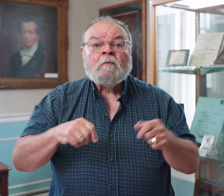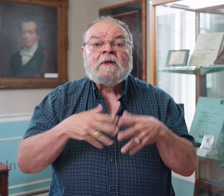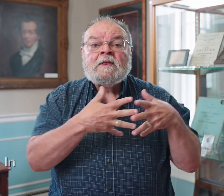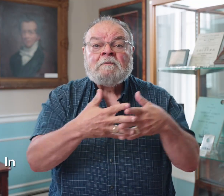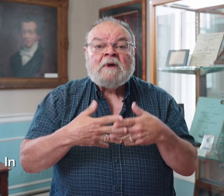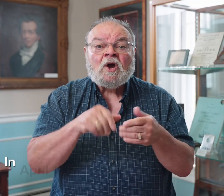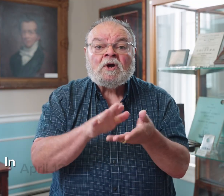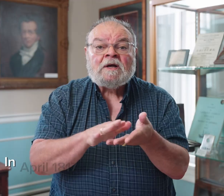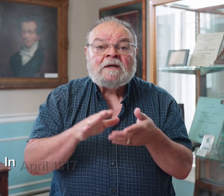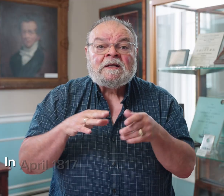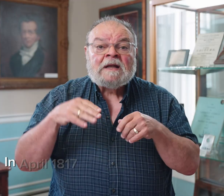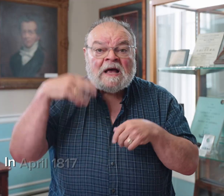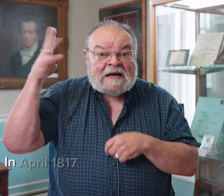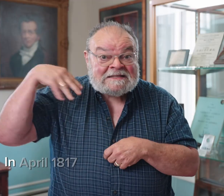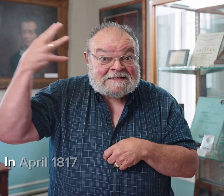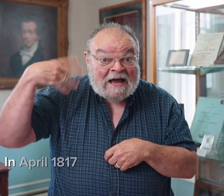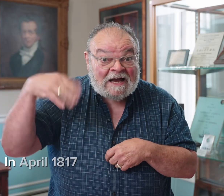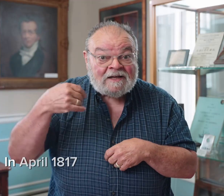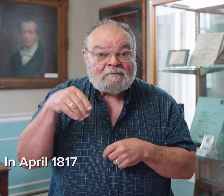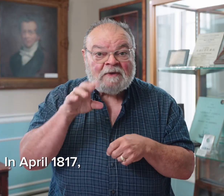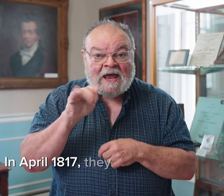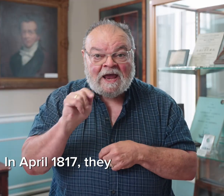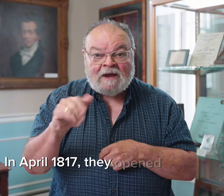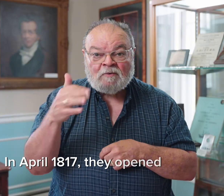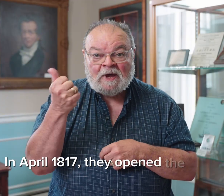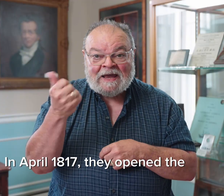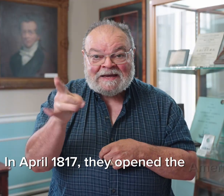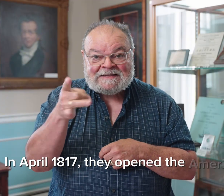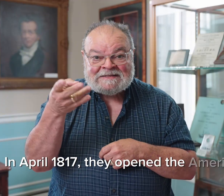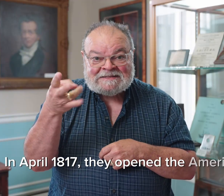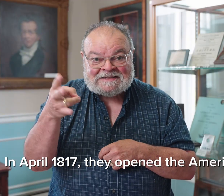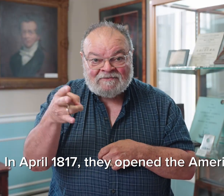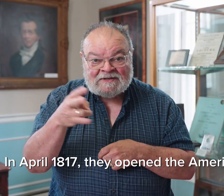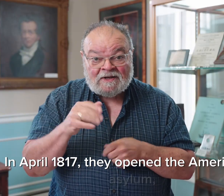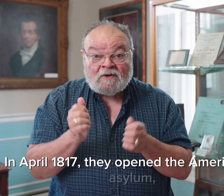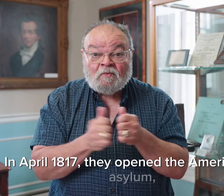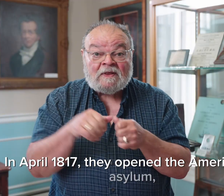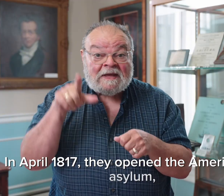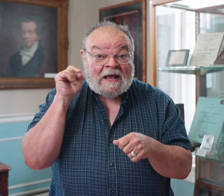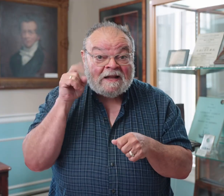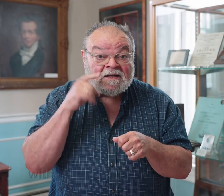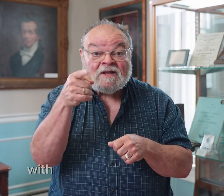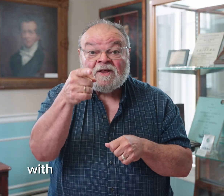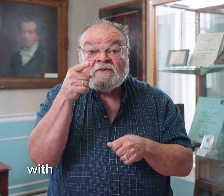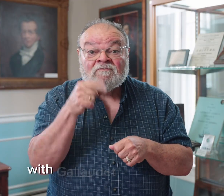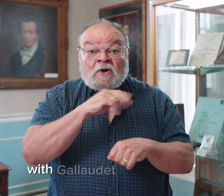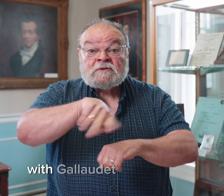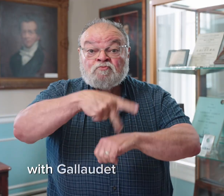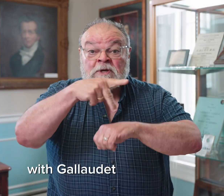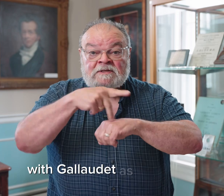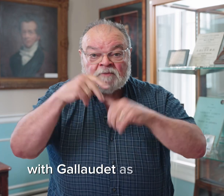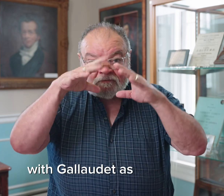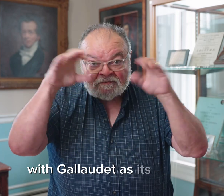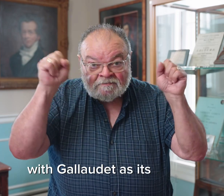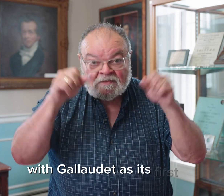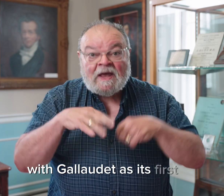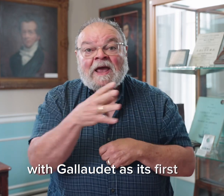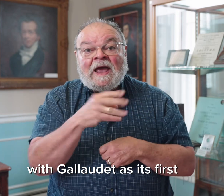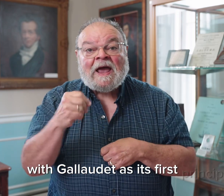In April 1817, they opened the Americans' Asylum, with Gallaudet as its first